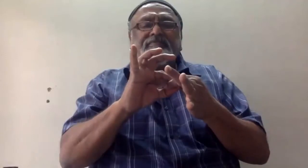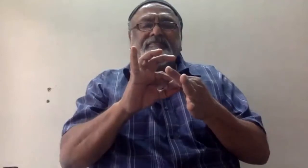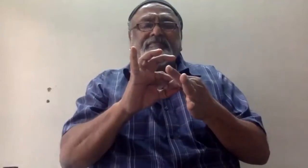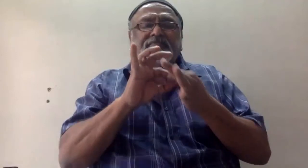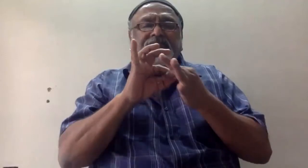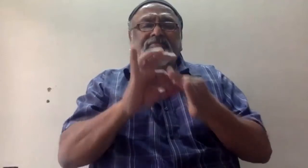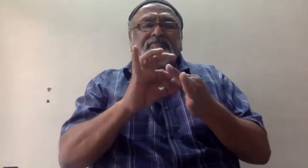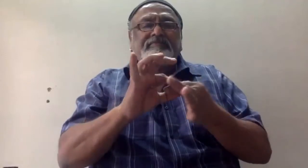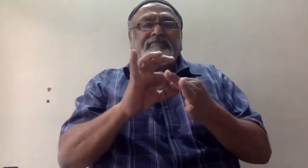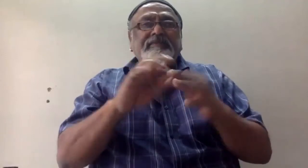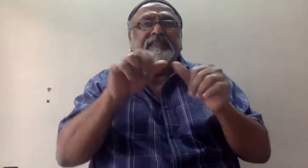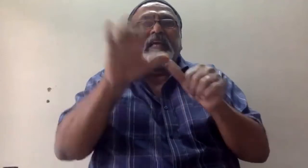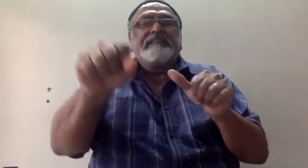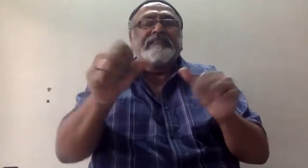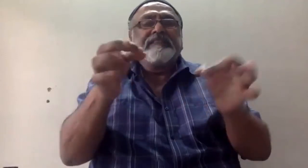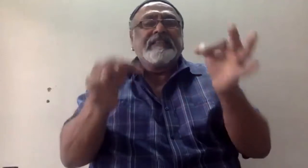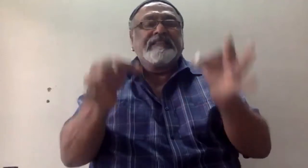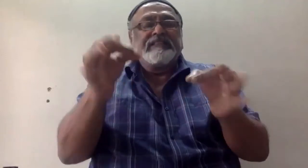to the access to justice every day.